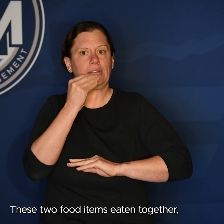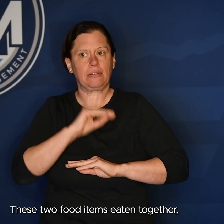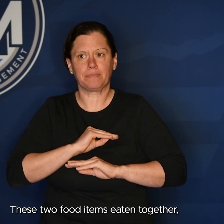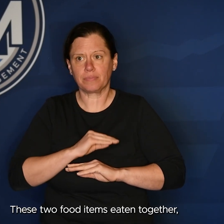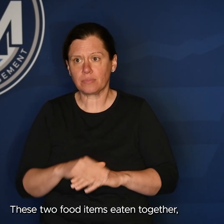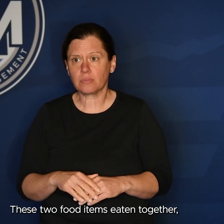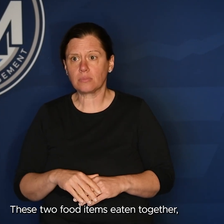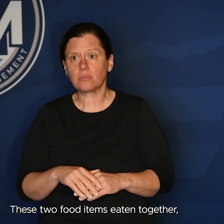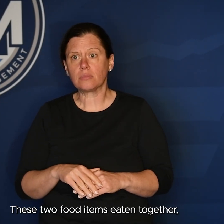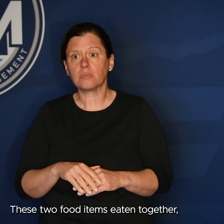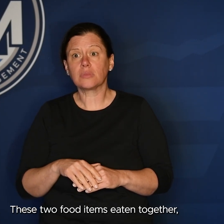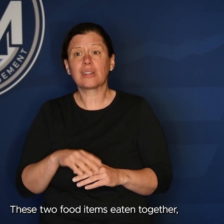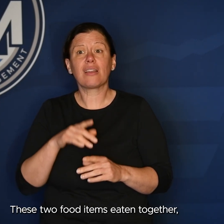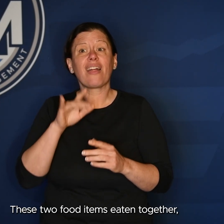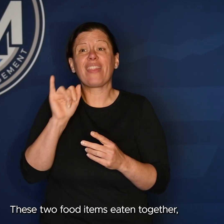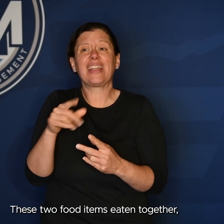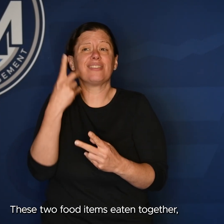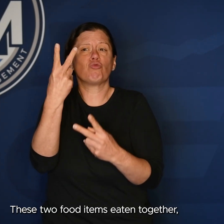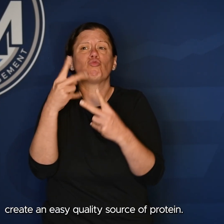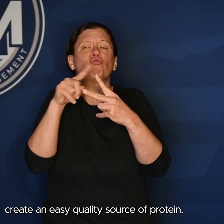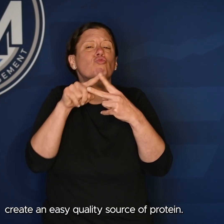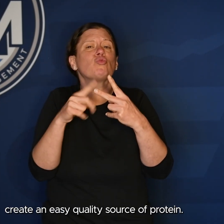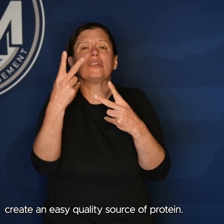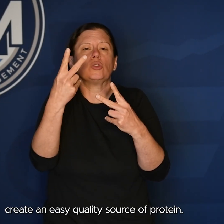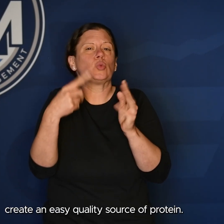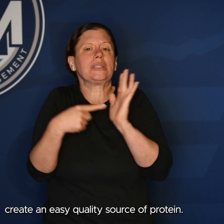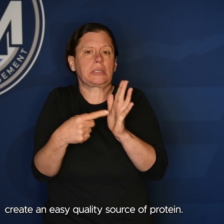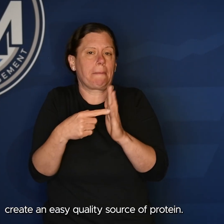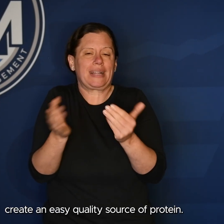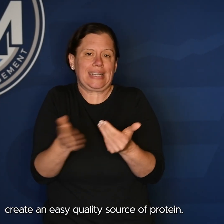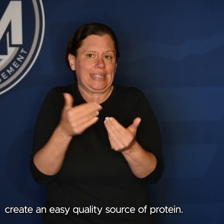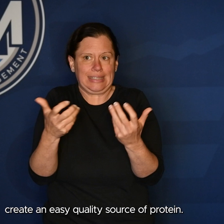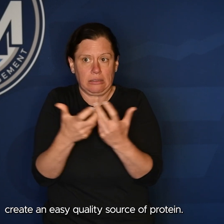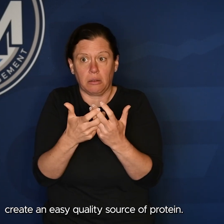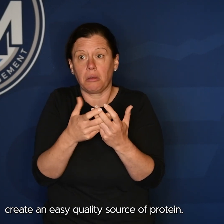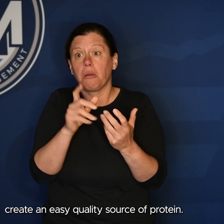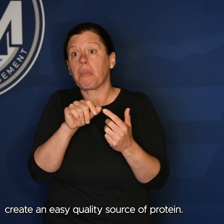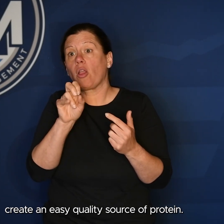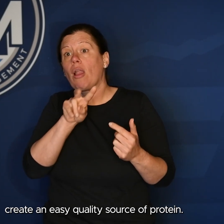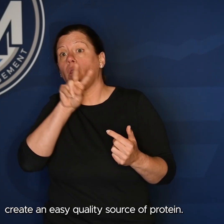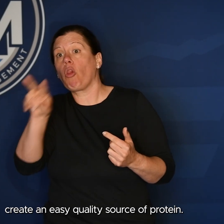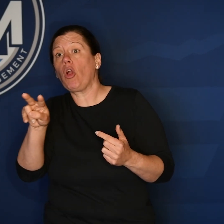These two food items, eaten together, create an easy quality source of protein.